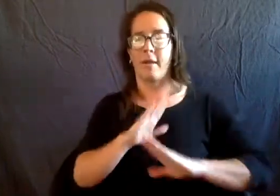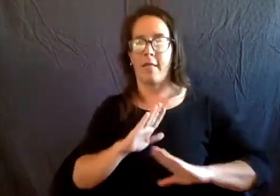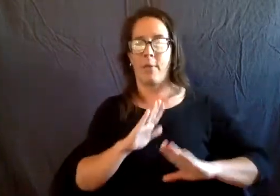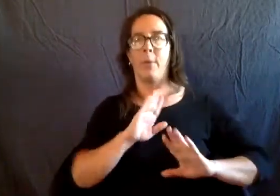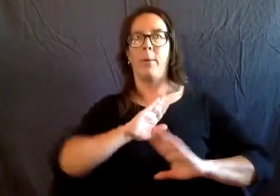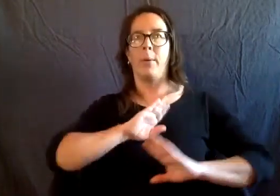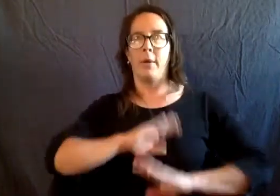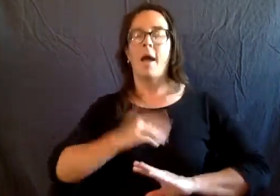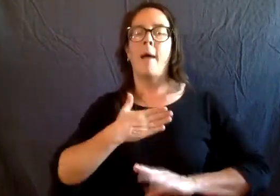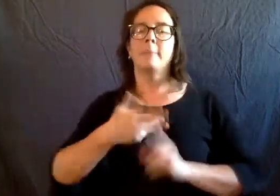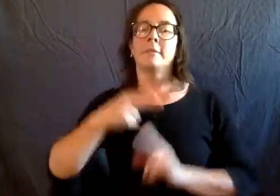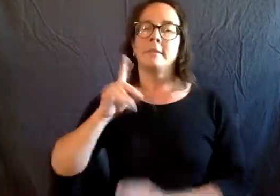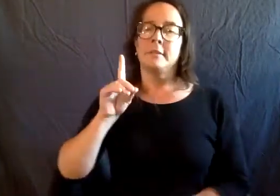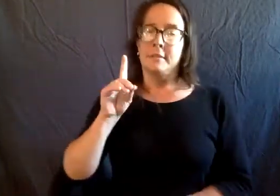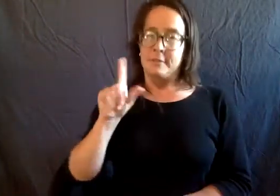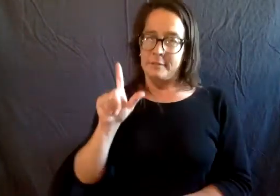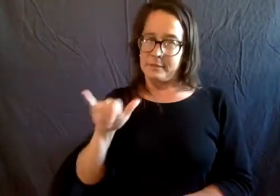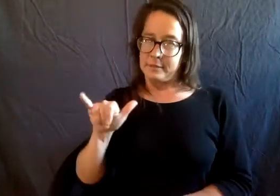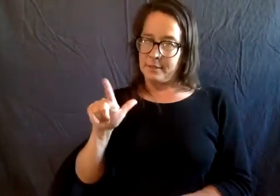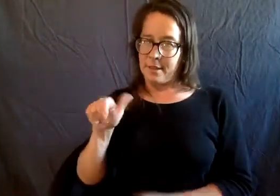now. So I'm Dylan.